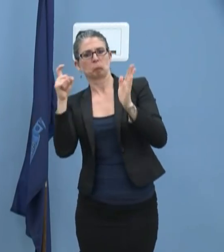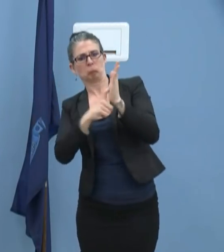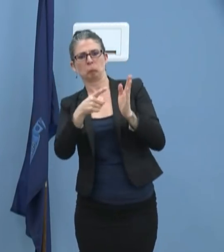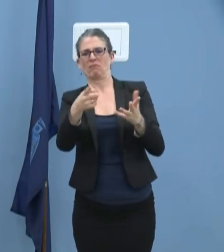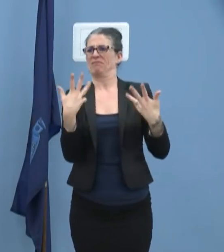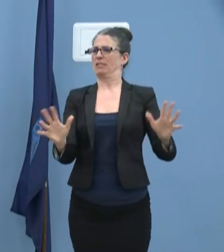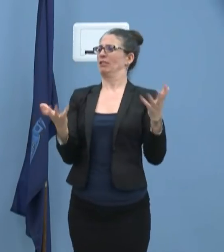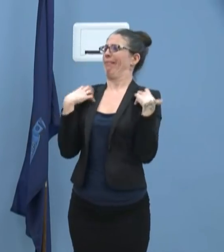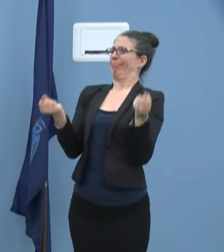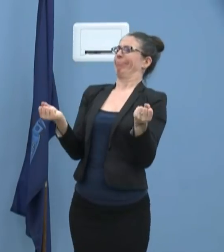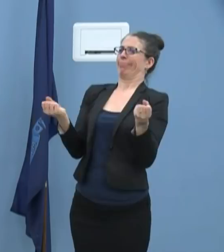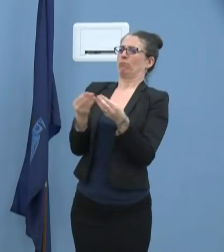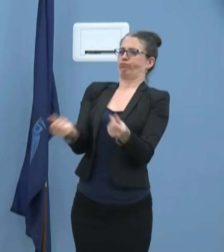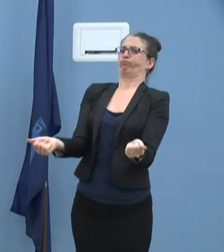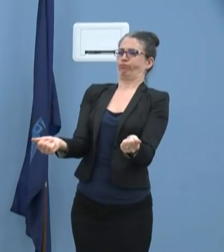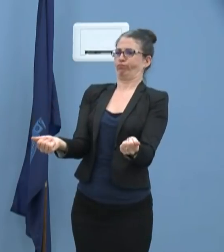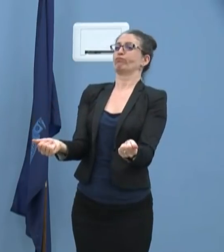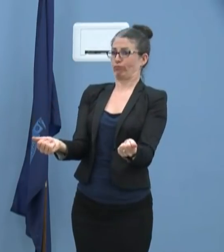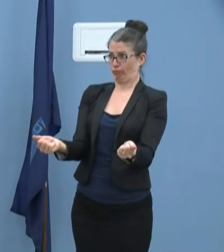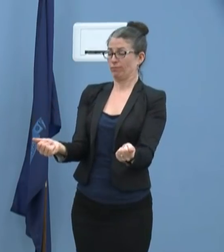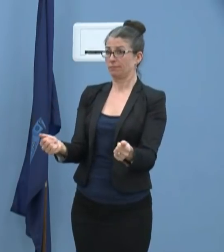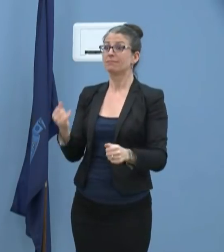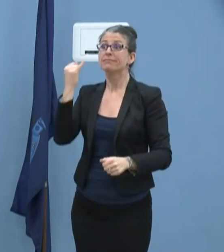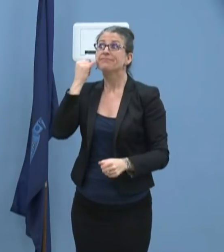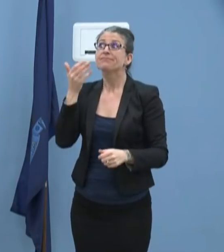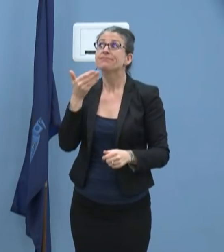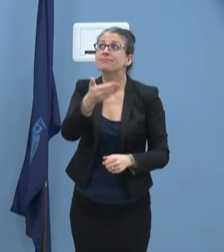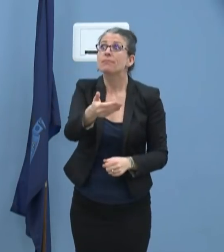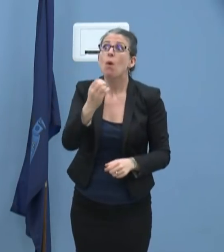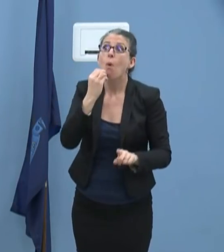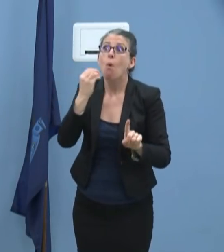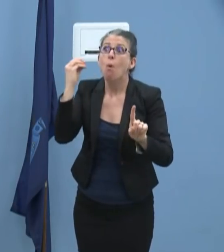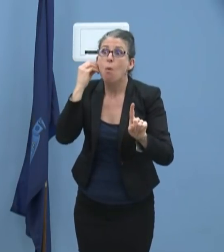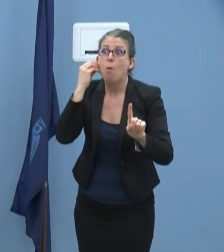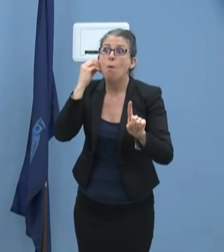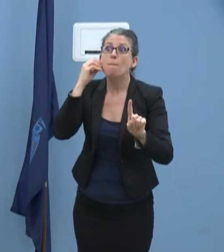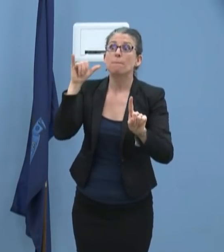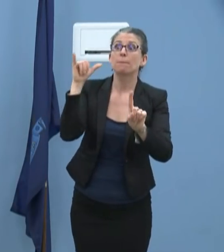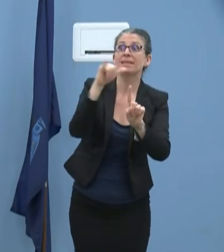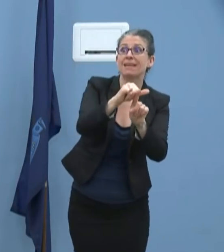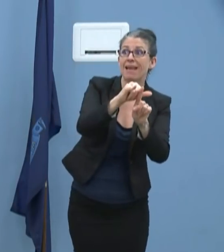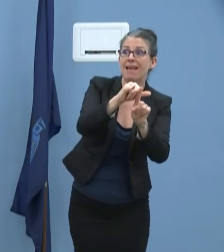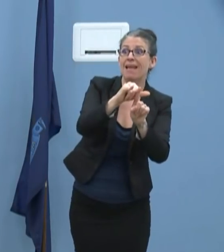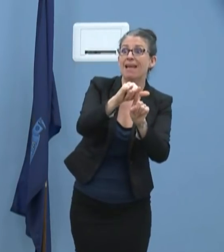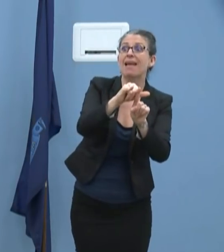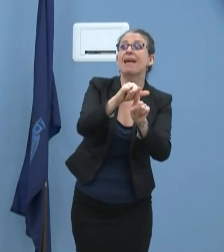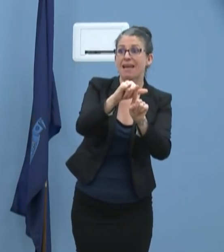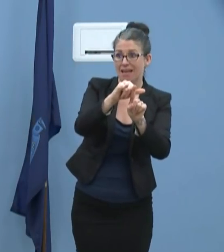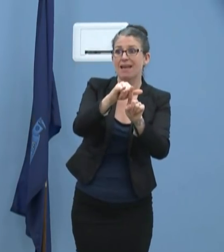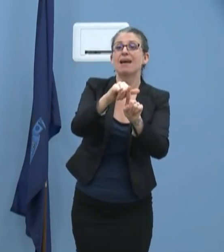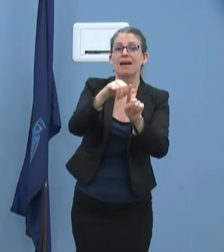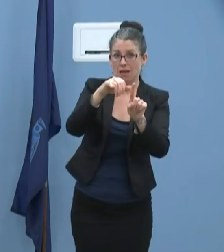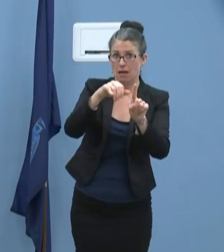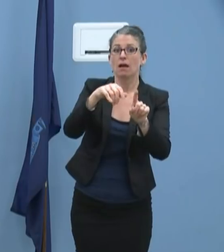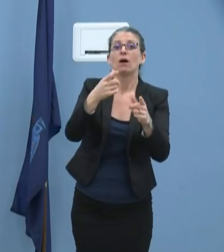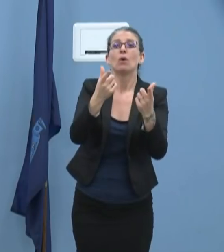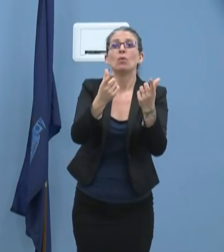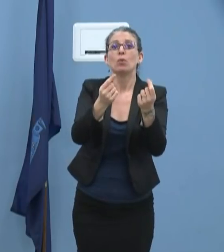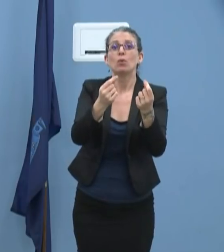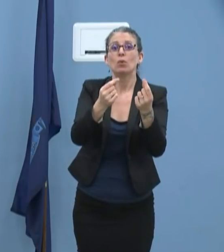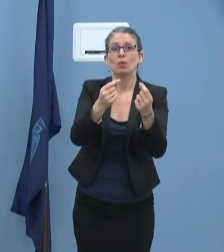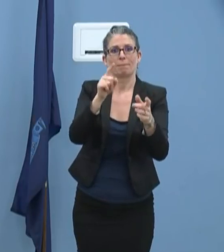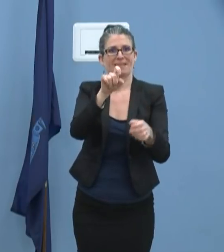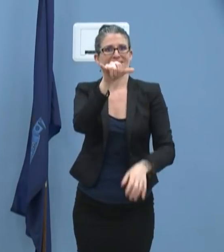we can't very well ask them to hop in the car or walk across town and go to a clinic or an emergency room and get tested.